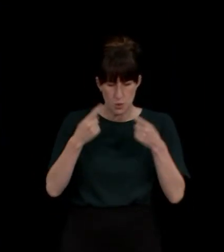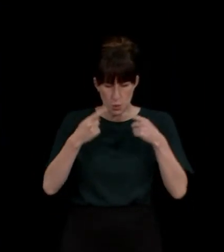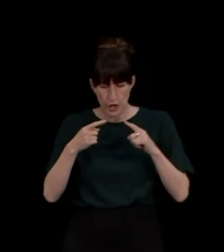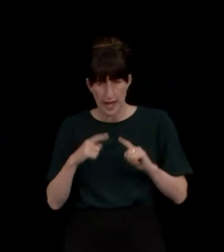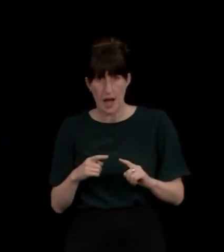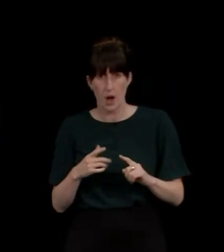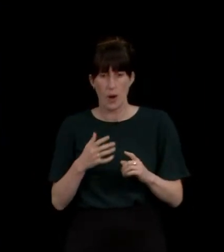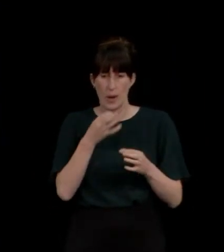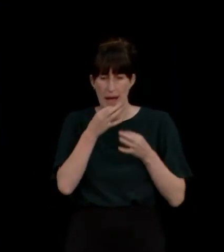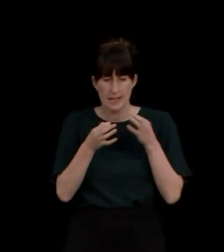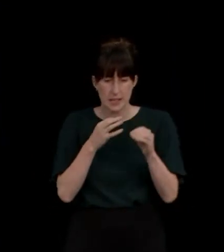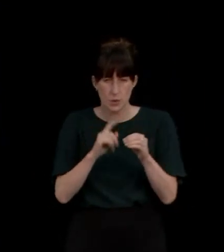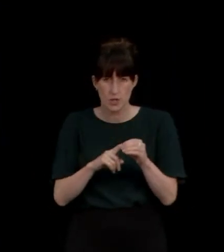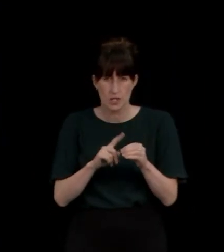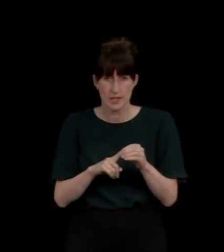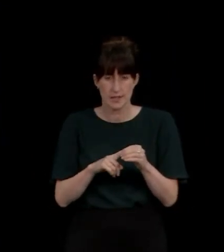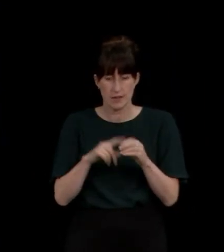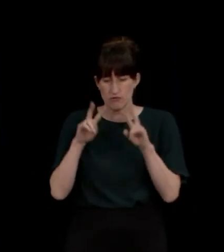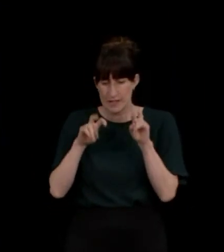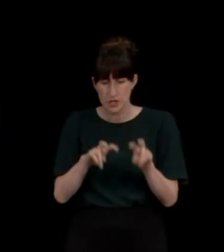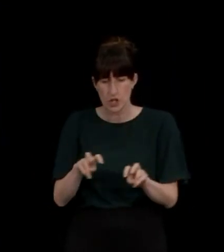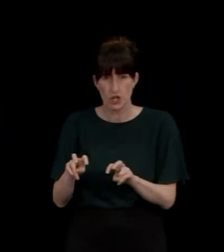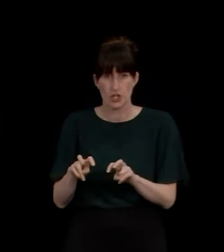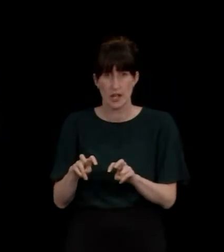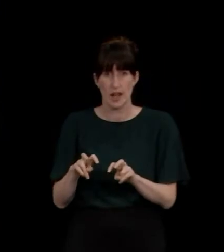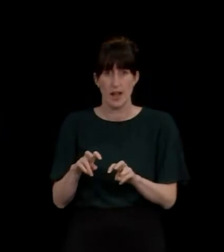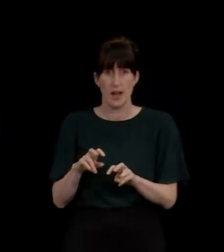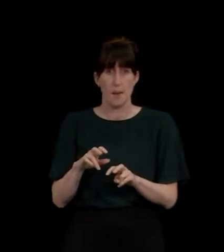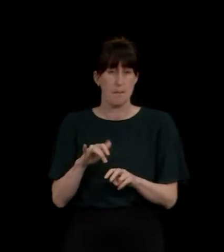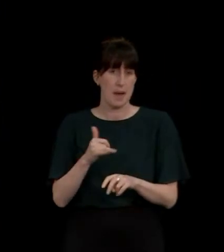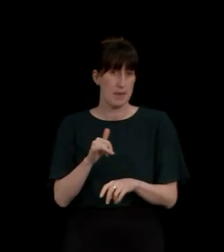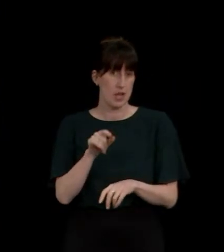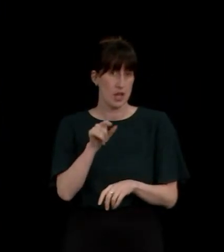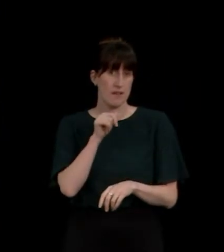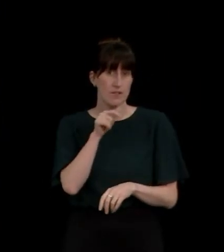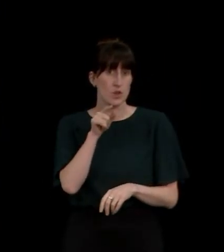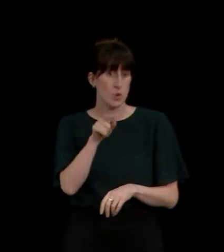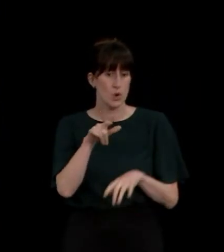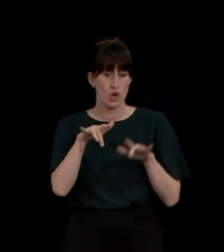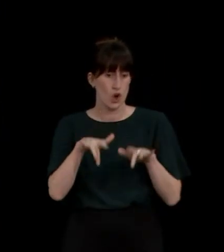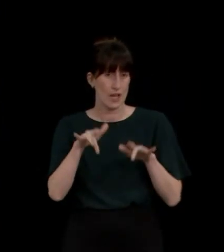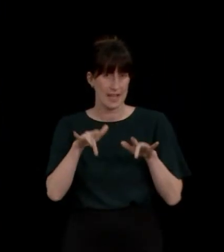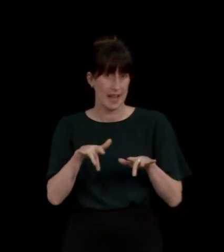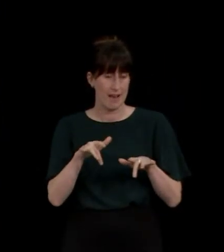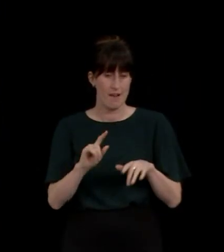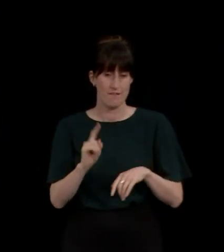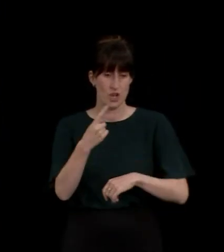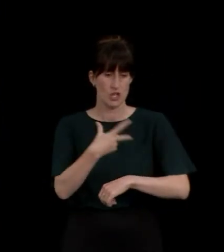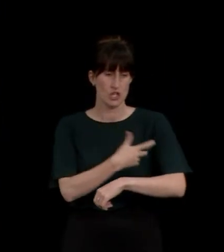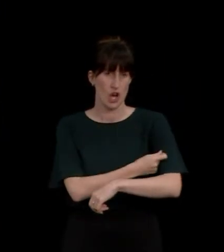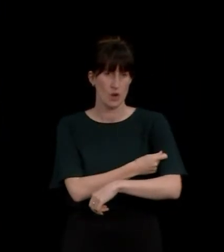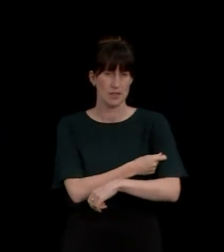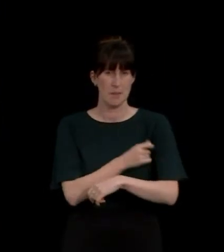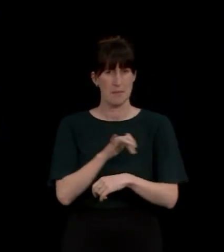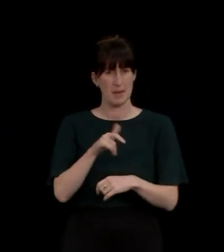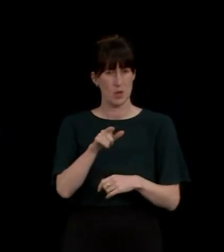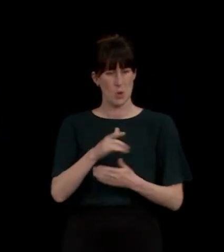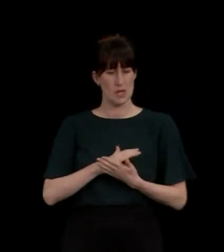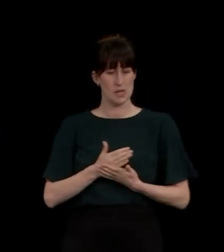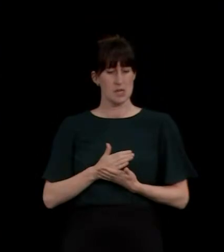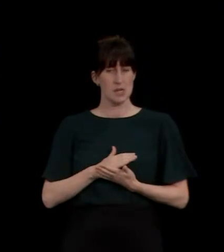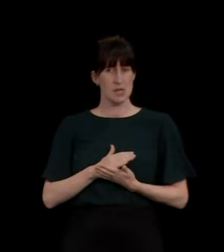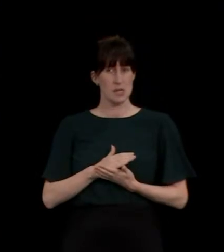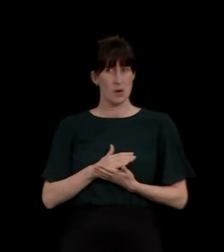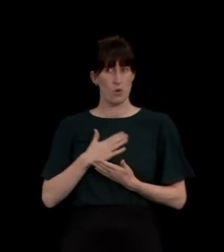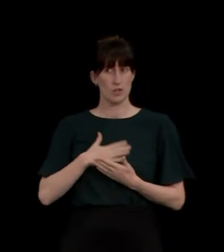research, one of the things we know that for those who may not yet have had their first dose, they really want to talk to someone who is a bit reluctant